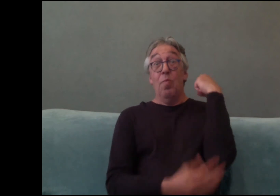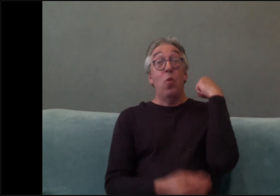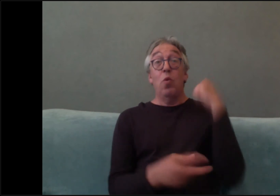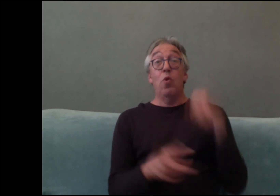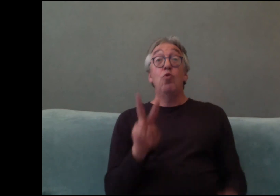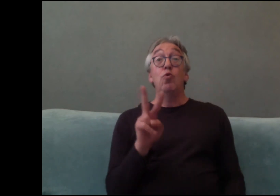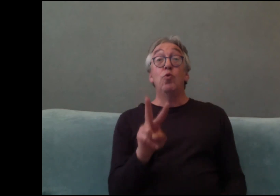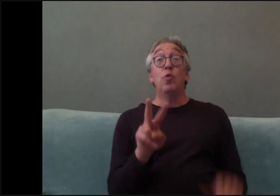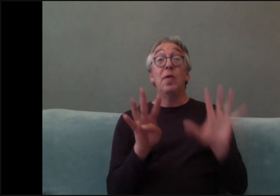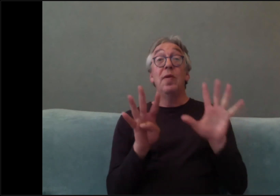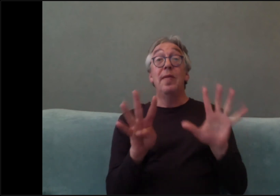29.3%, attaining